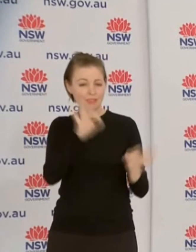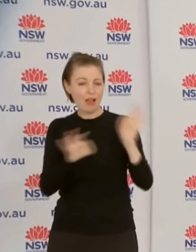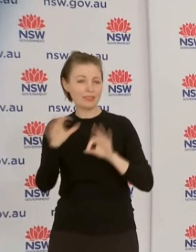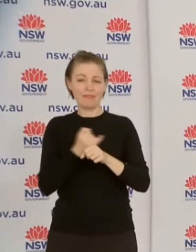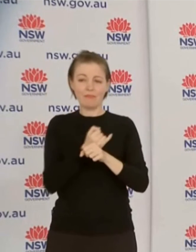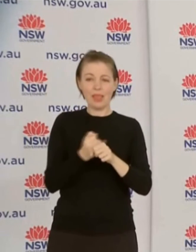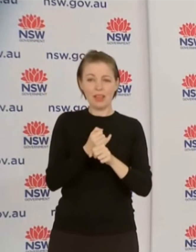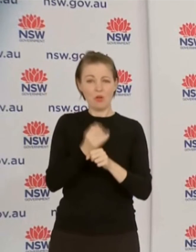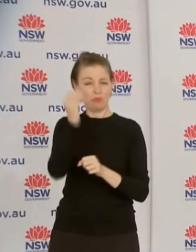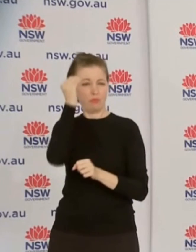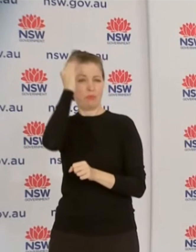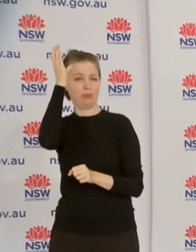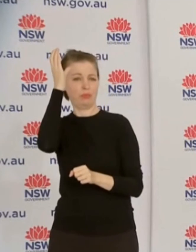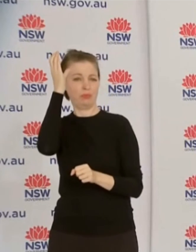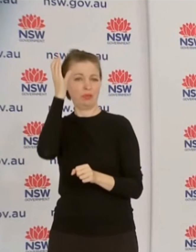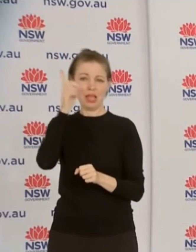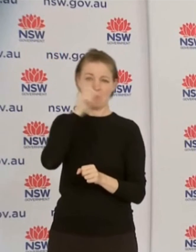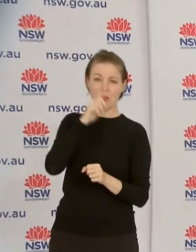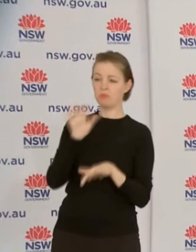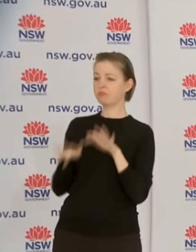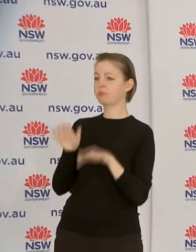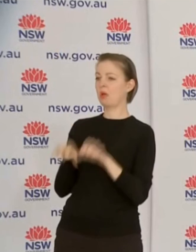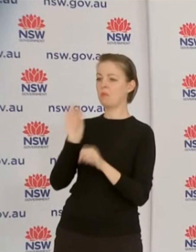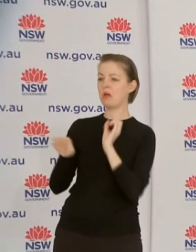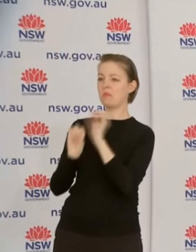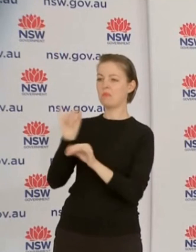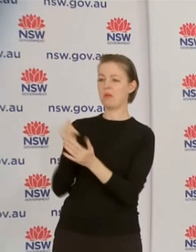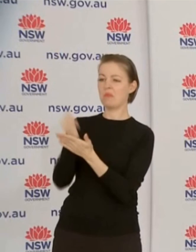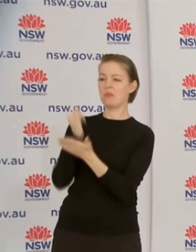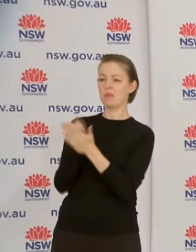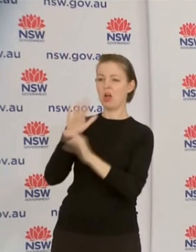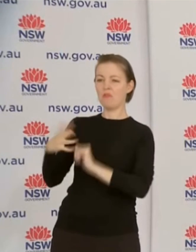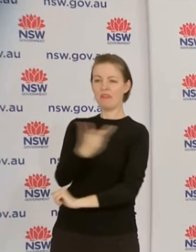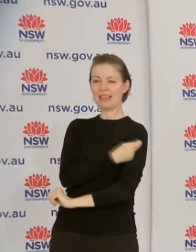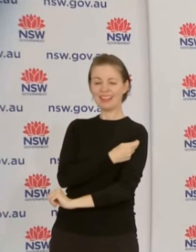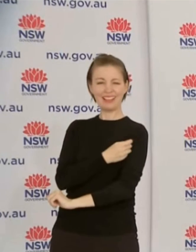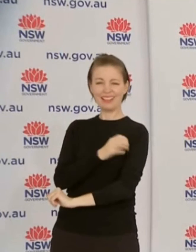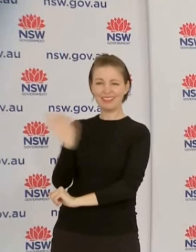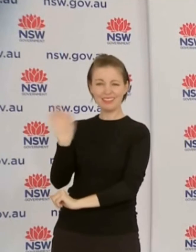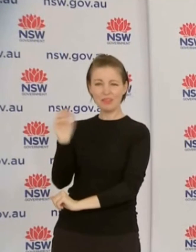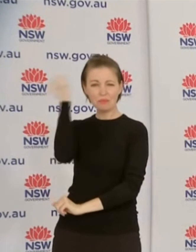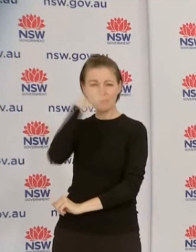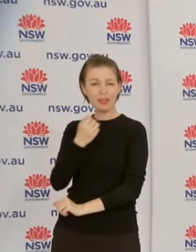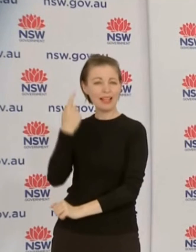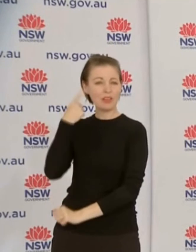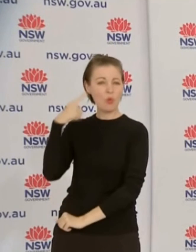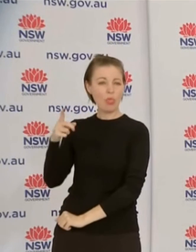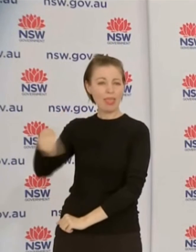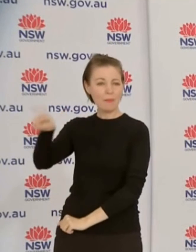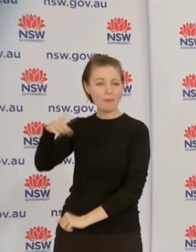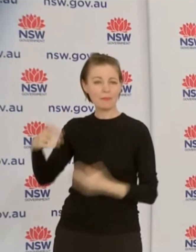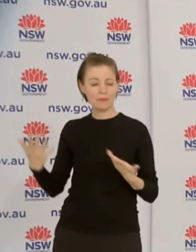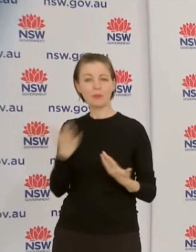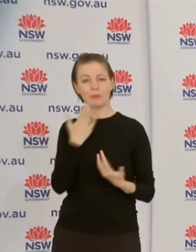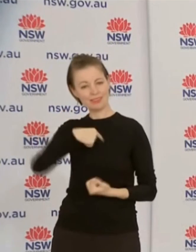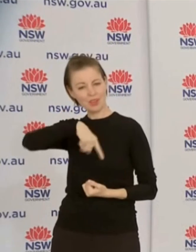not being vaccinated, are really quite irresponsible. So listen to the science, listen to the doctors, get vaccinated, and you